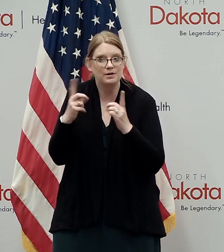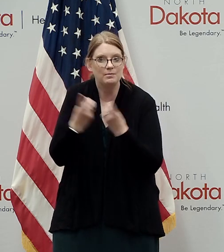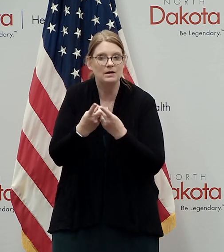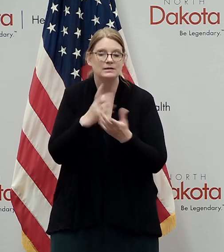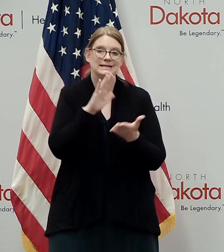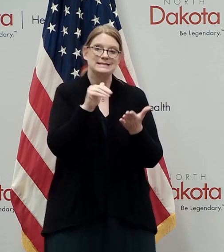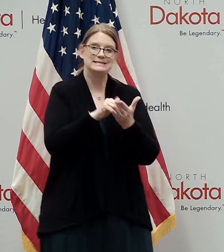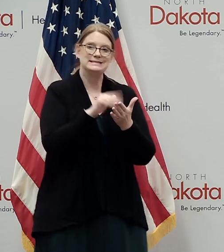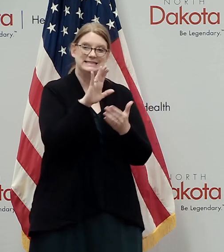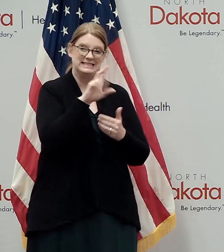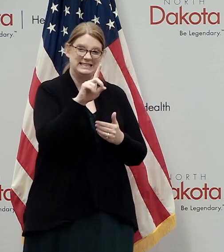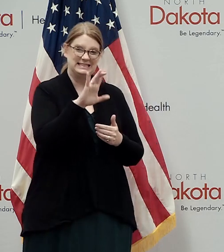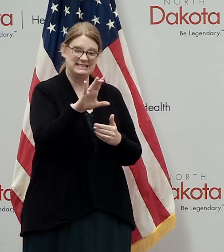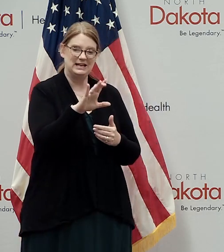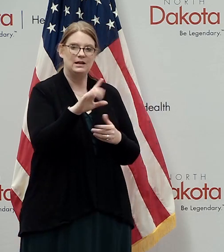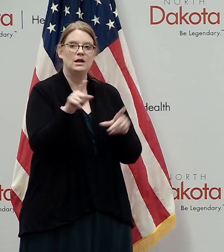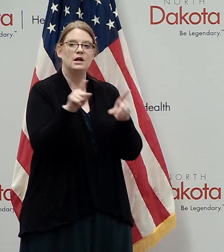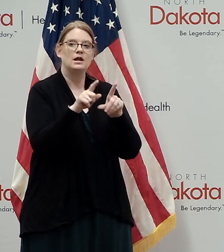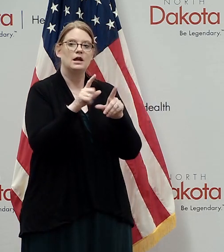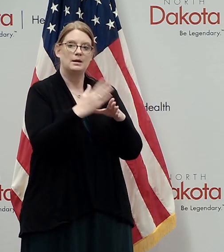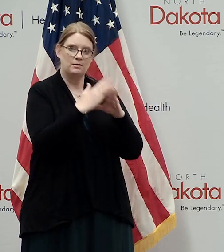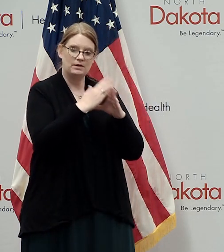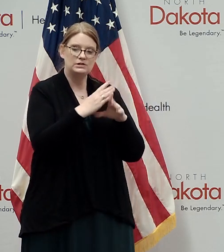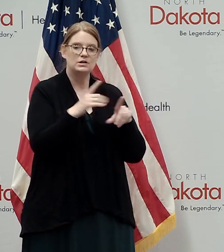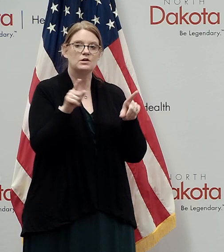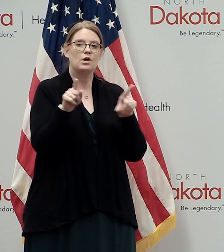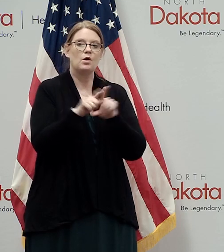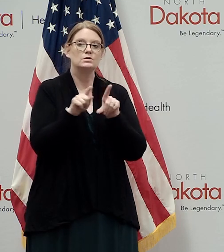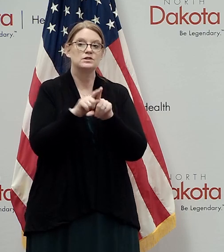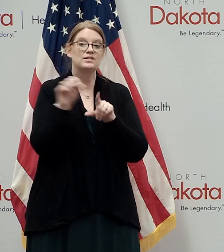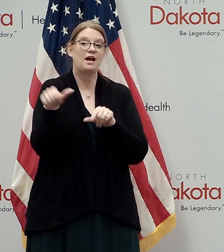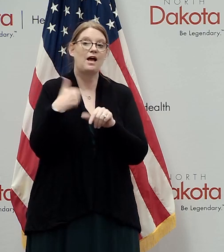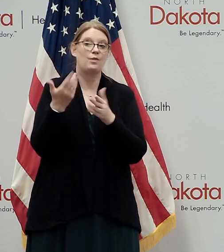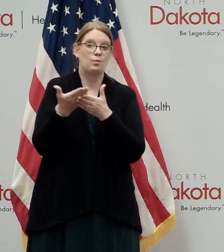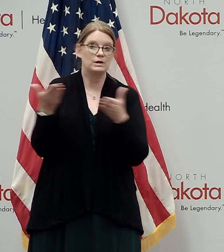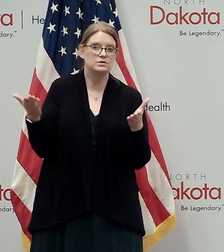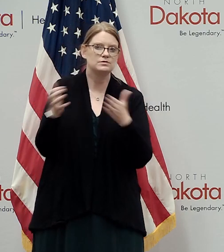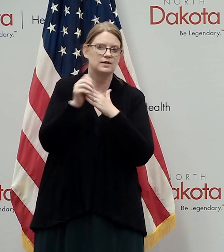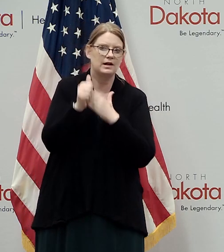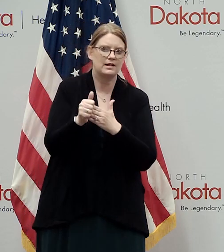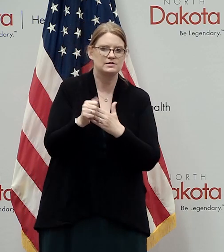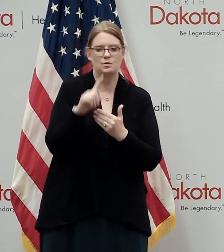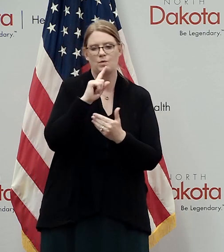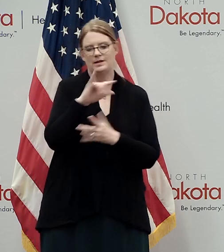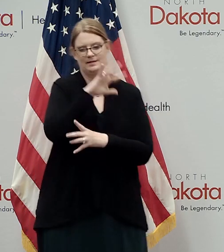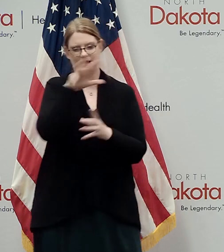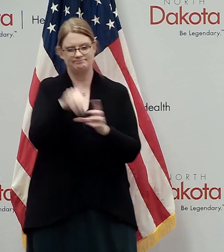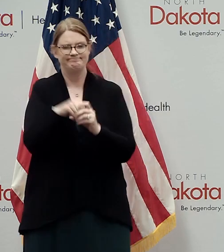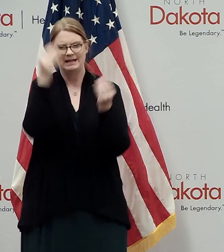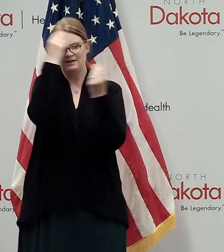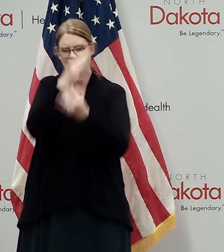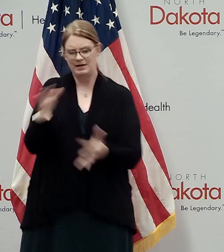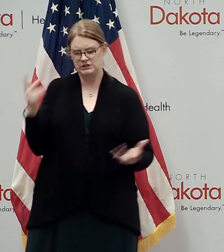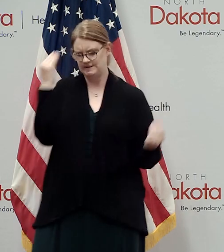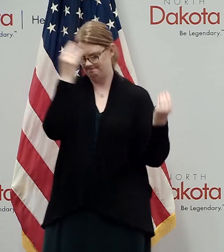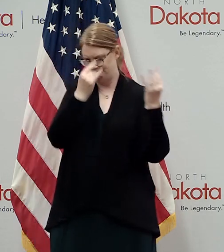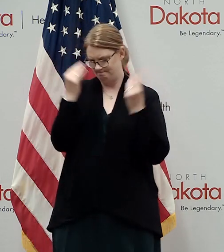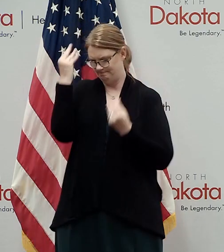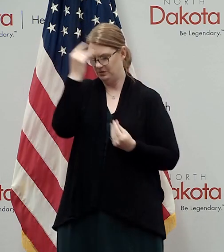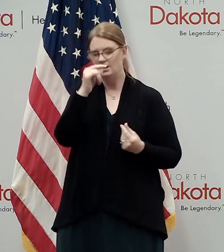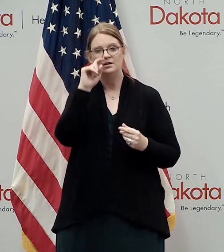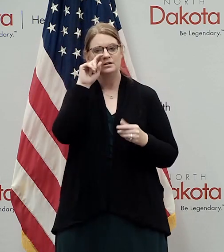for Disease Control and Prevention, and other resources for guidance. School boards and